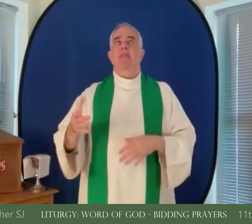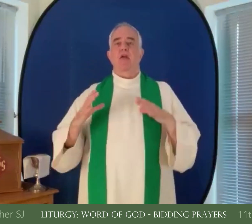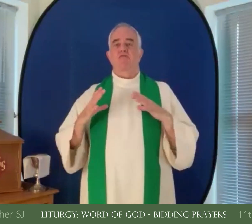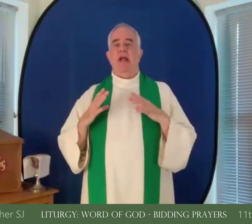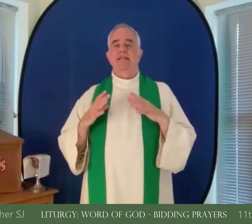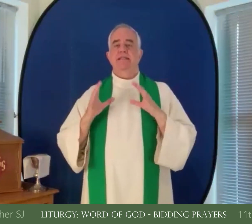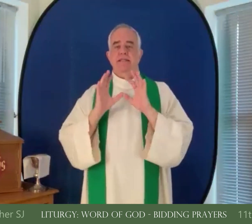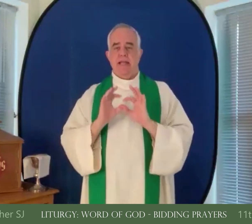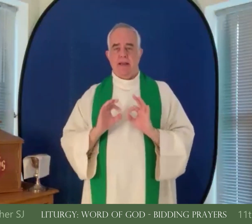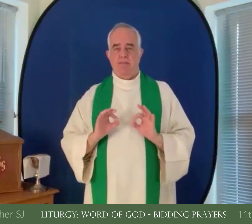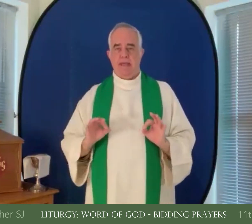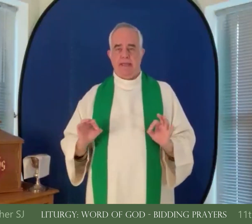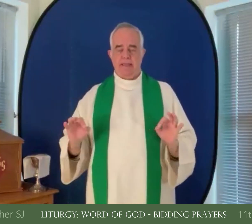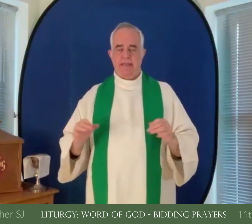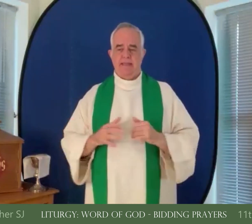they rest in peace.